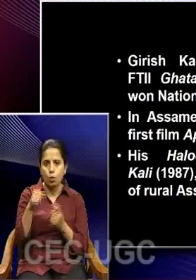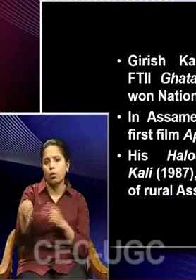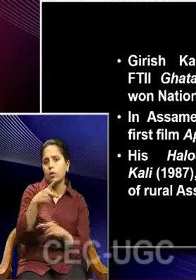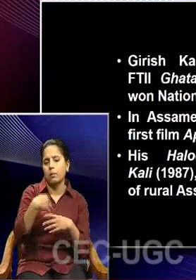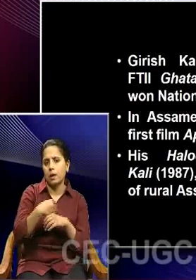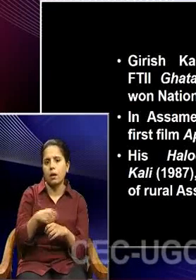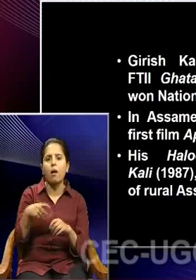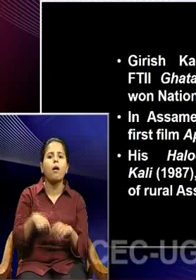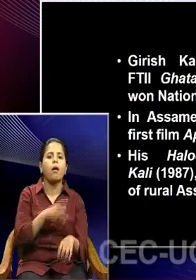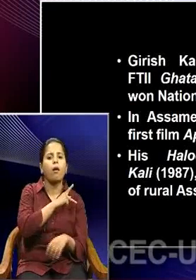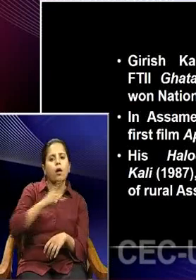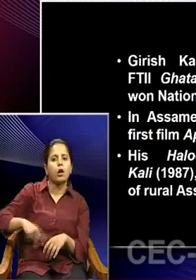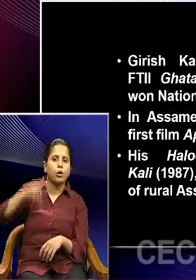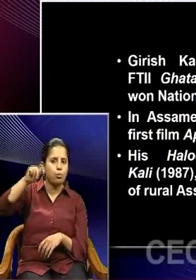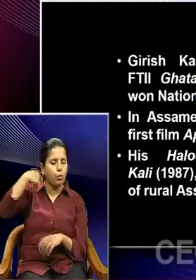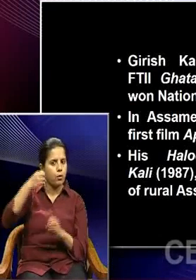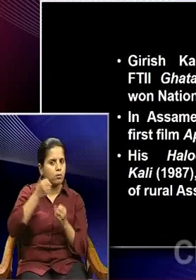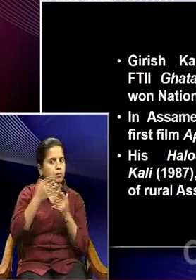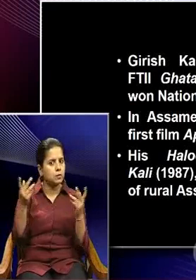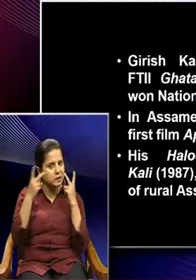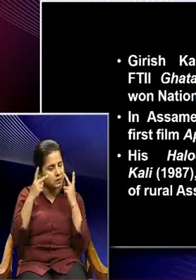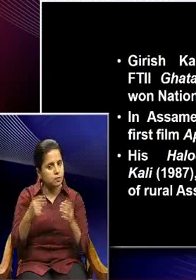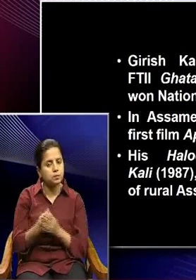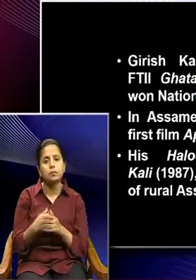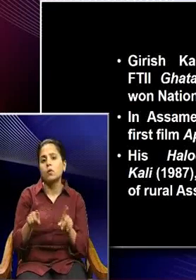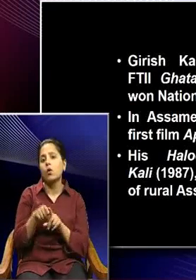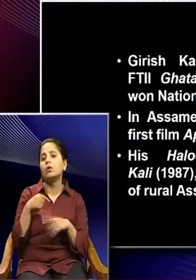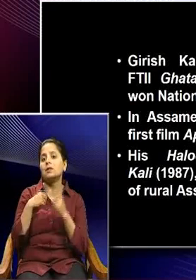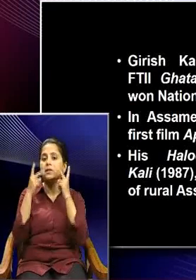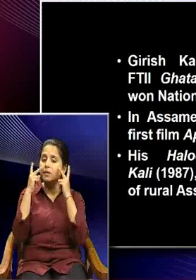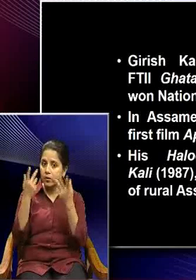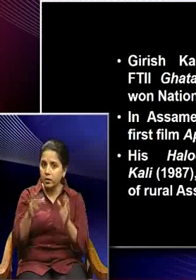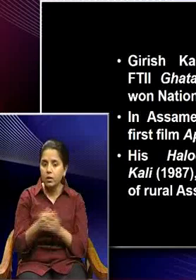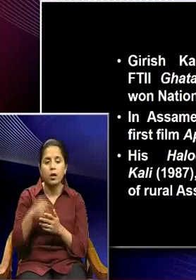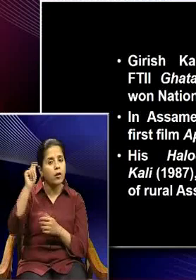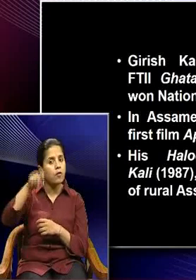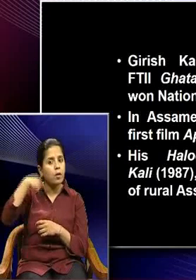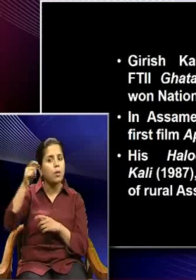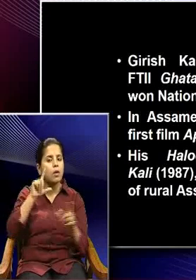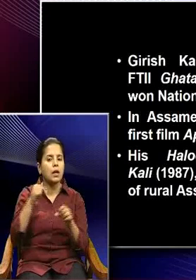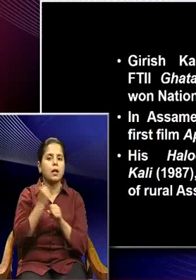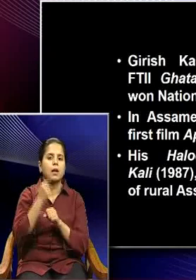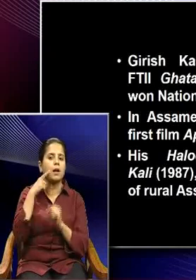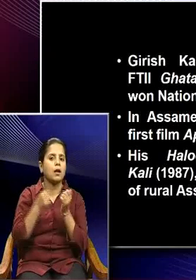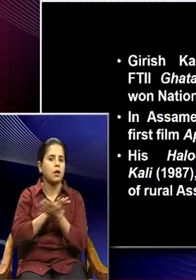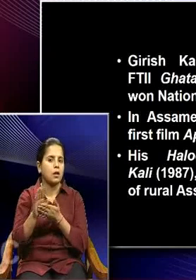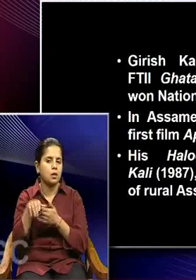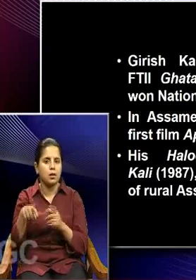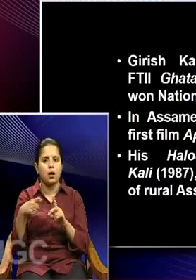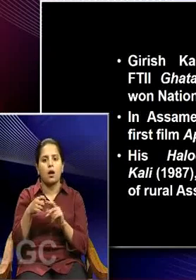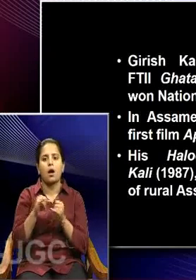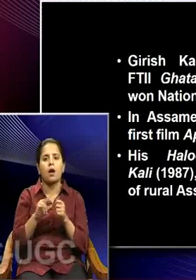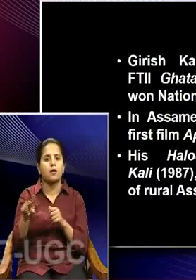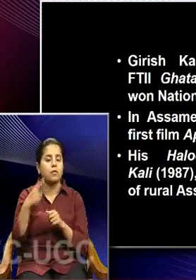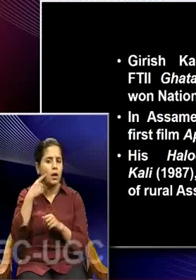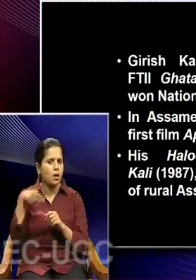the Kannada cinema movement. Then we also see that filmmakers like Girish Karasavalli, he